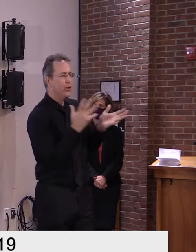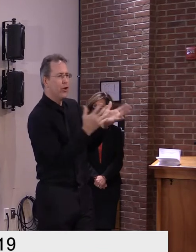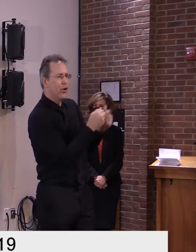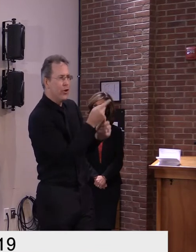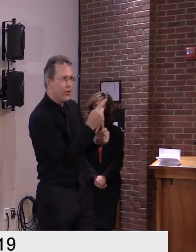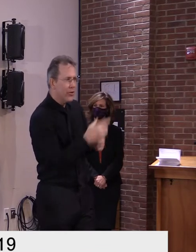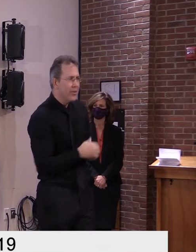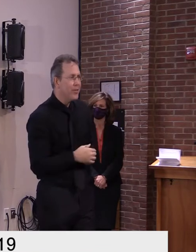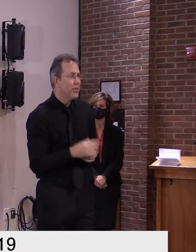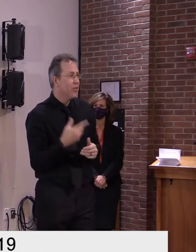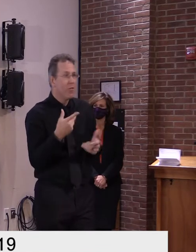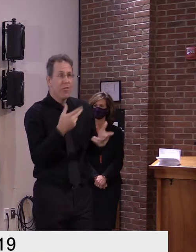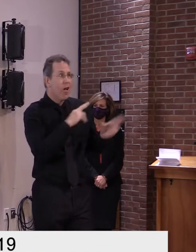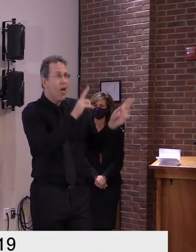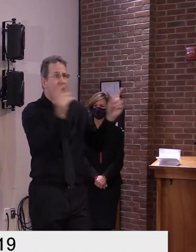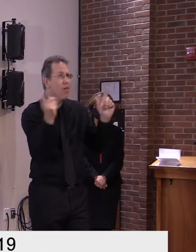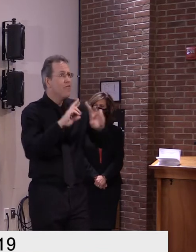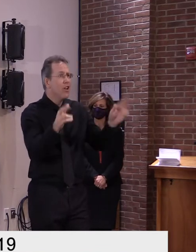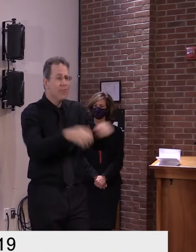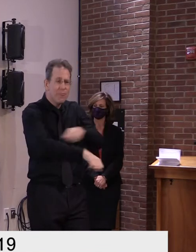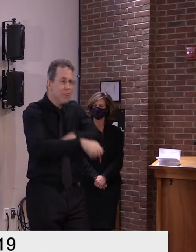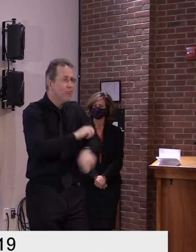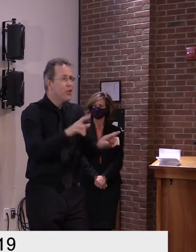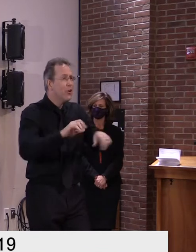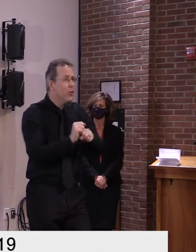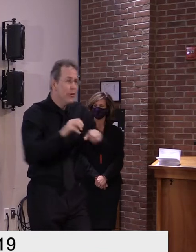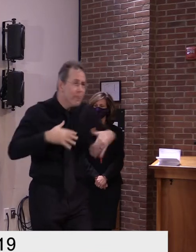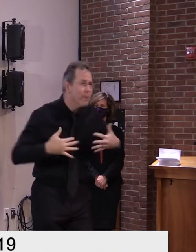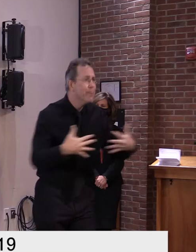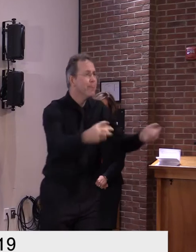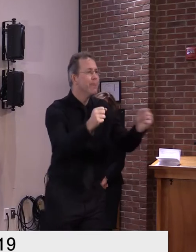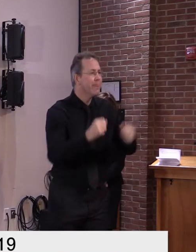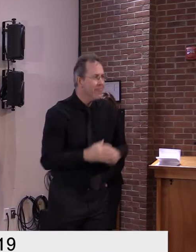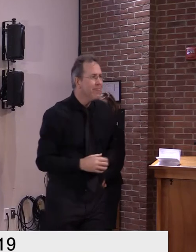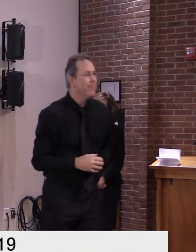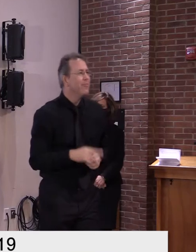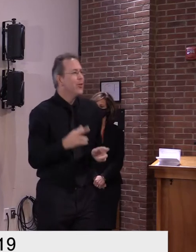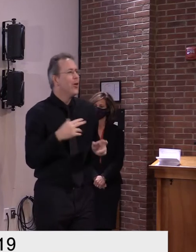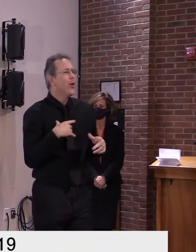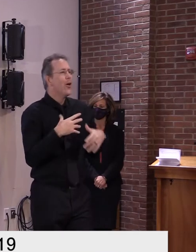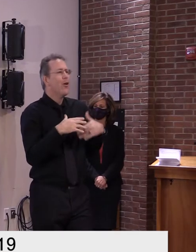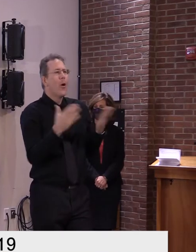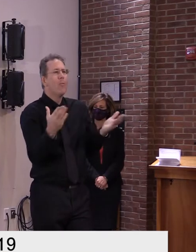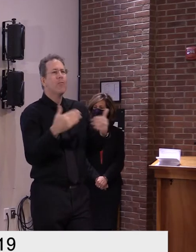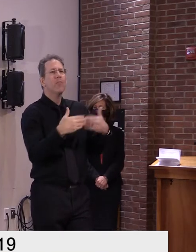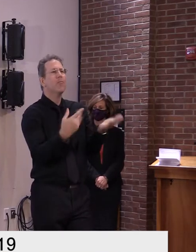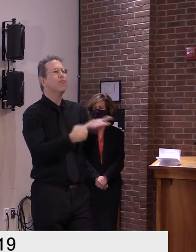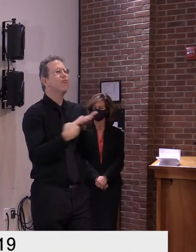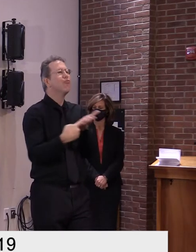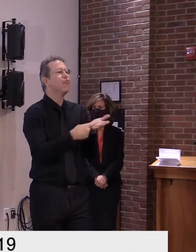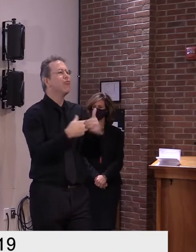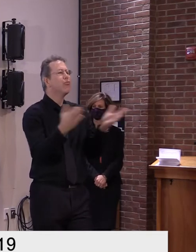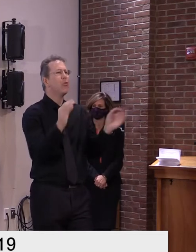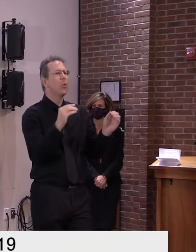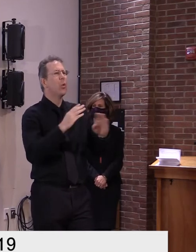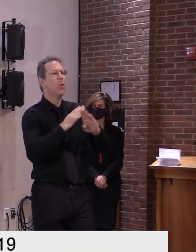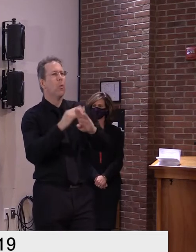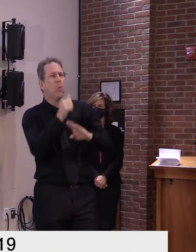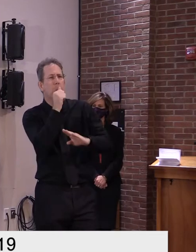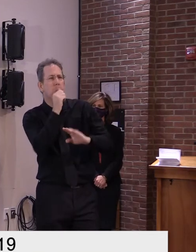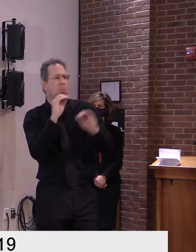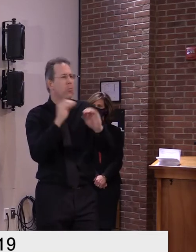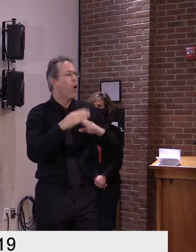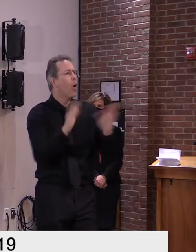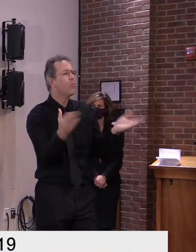way they can. The open door policy, if anything they can do to help,